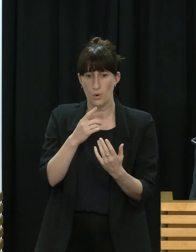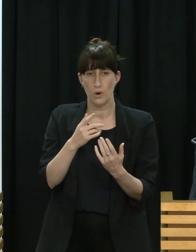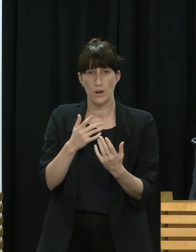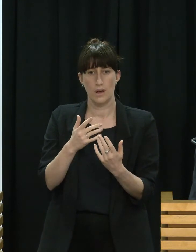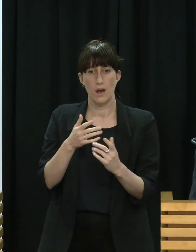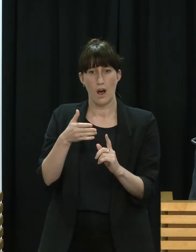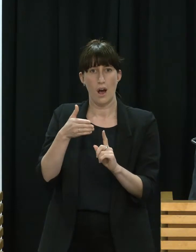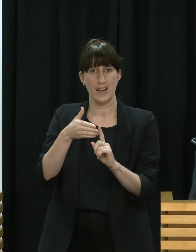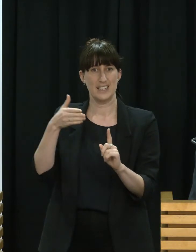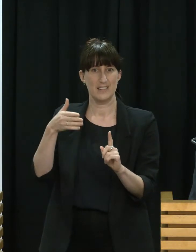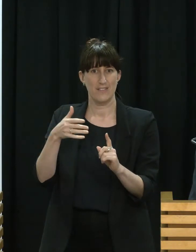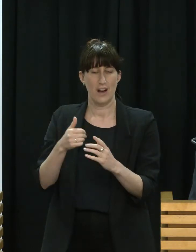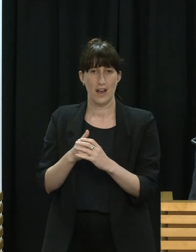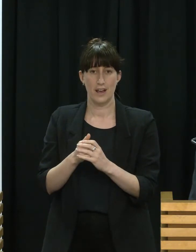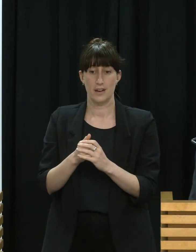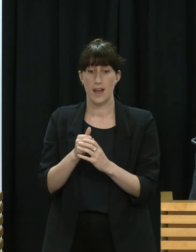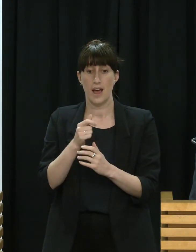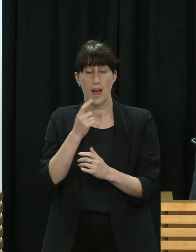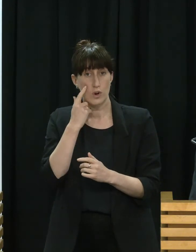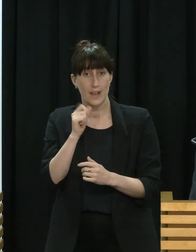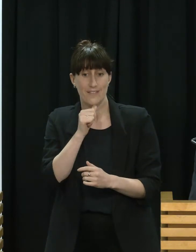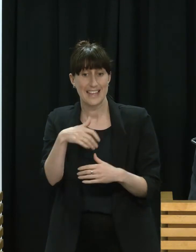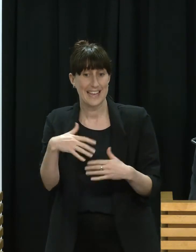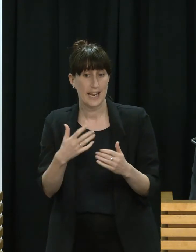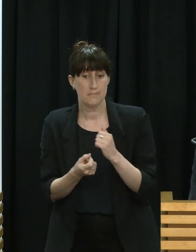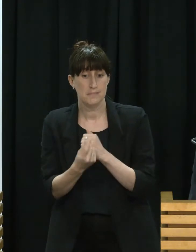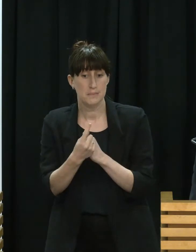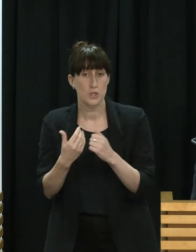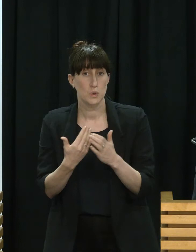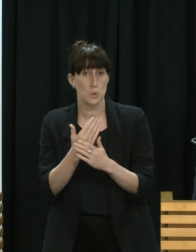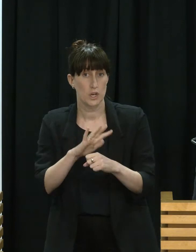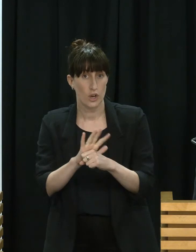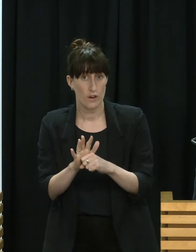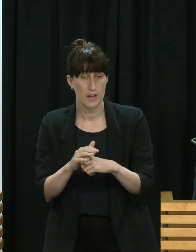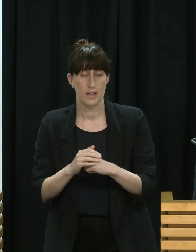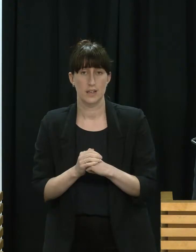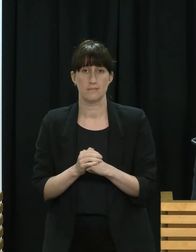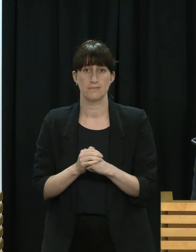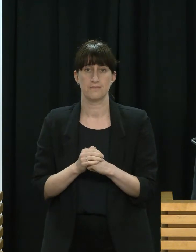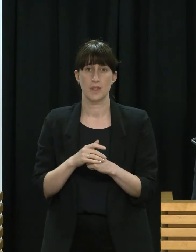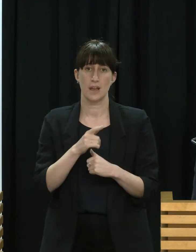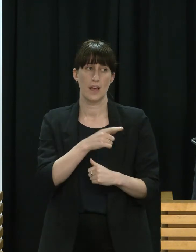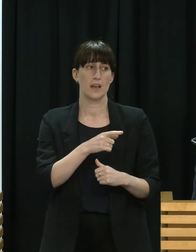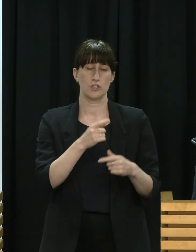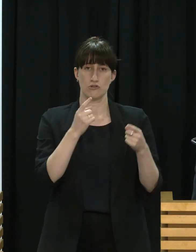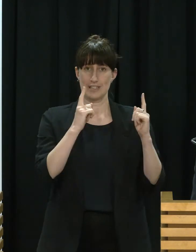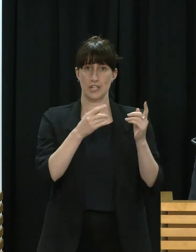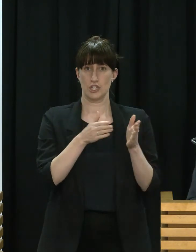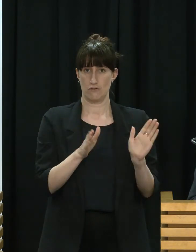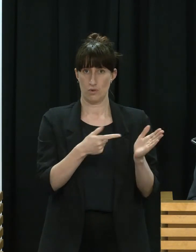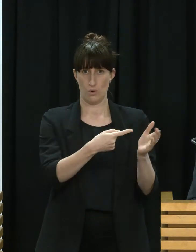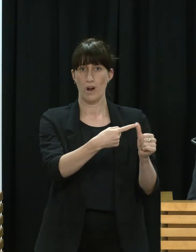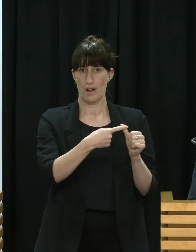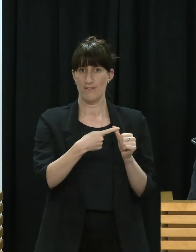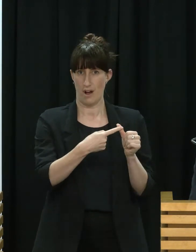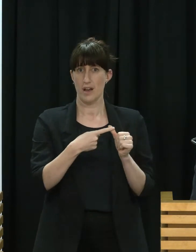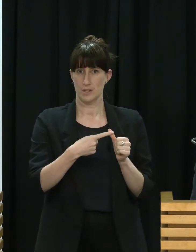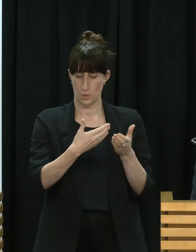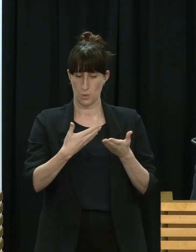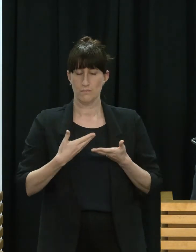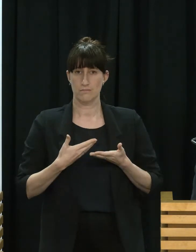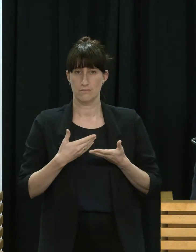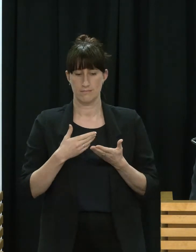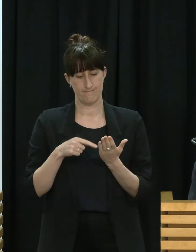been identified so far. We will obviously get the latest public health advice, and the Director General will be able to give us the